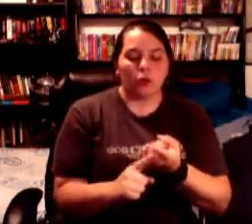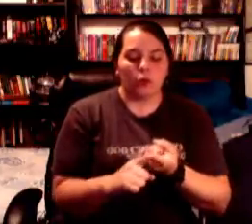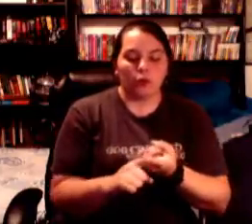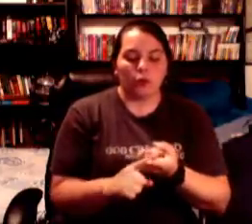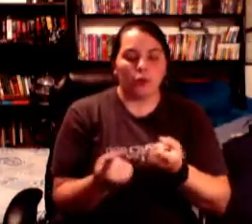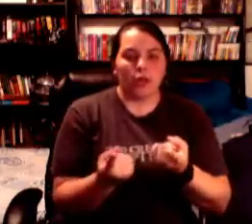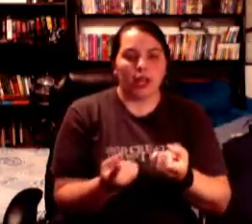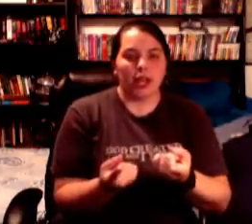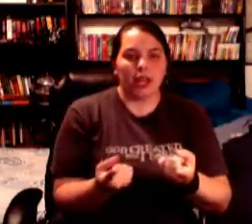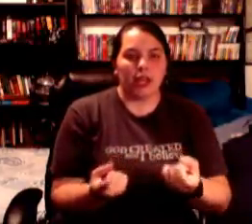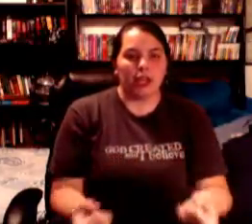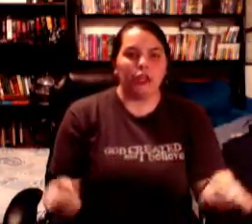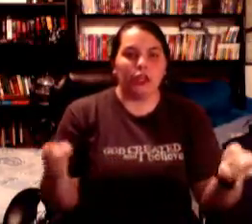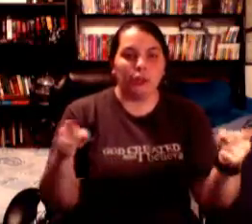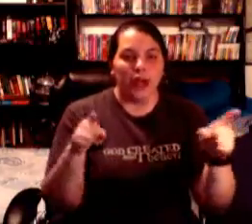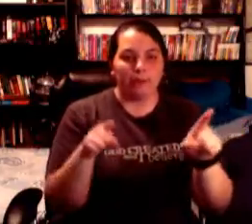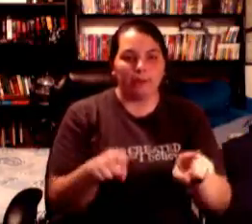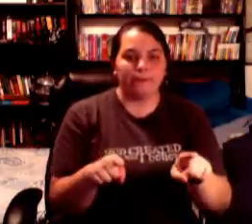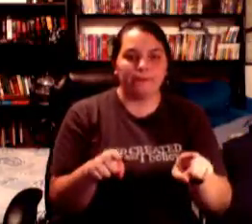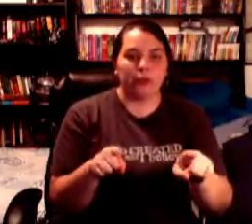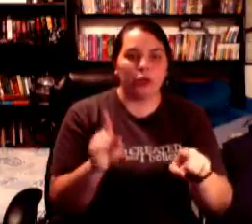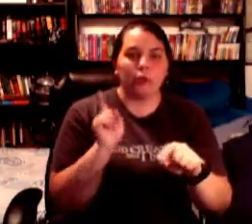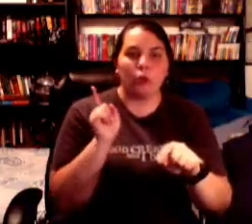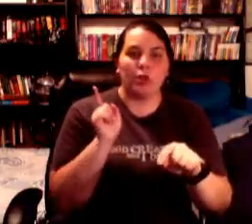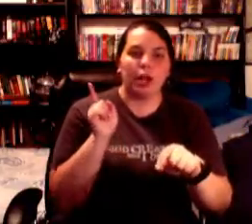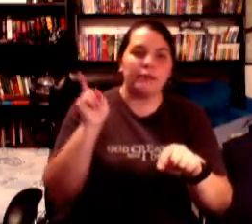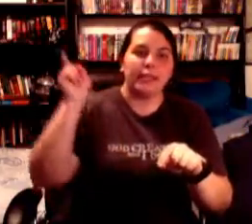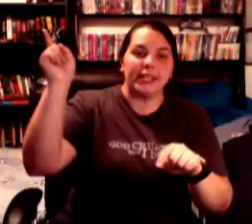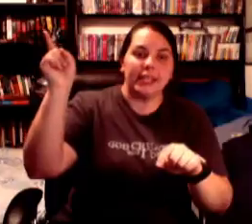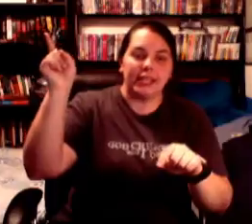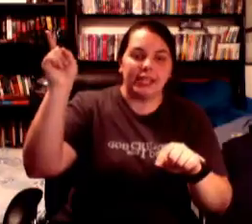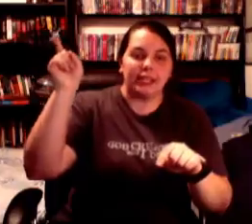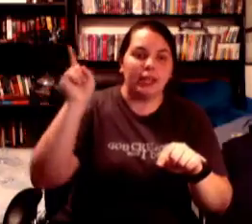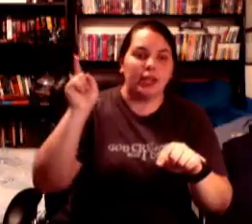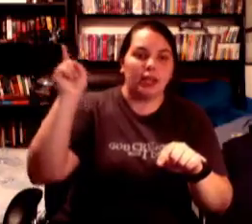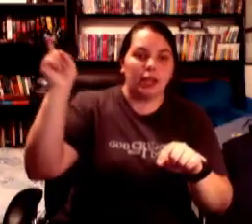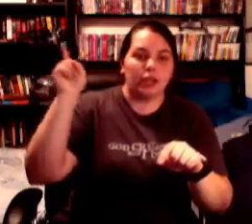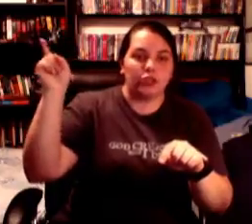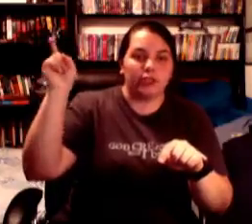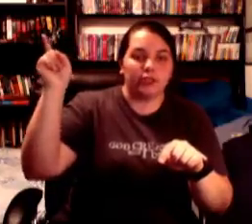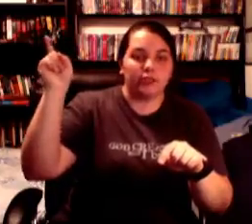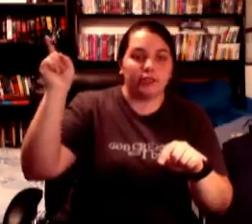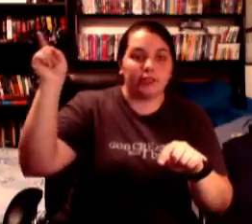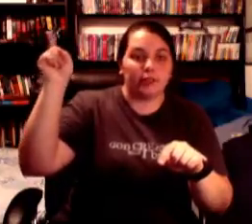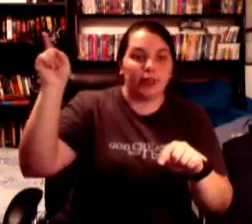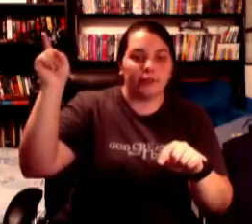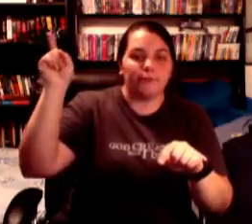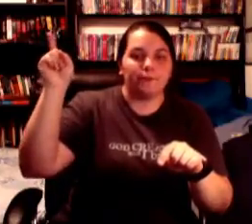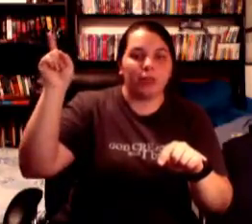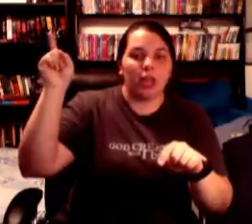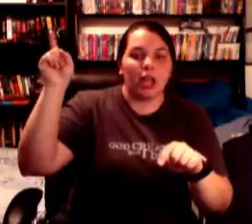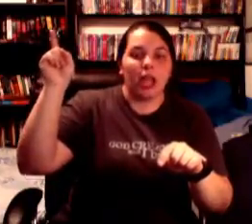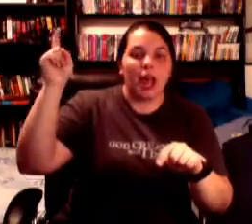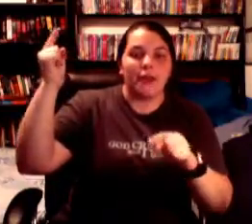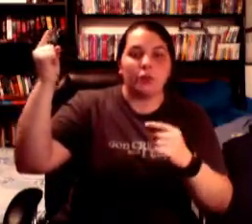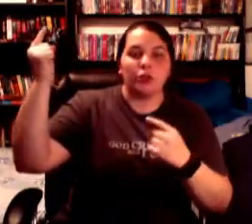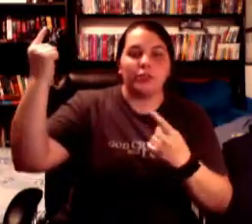So you're going to do happen. Could point up to he, Jesus, because he's up in heaven. And then we're going to do the